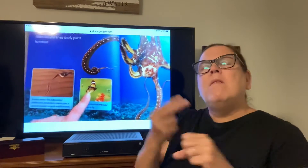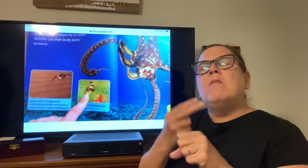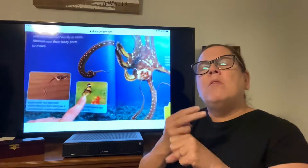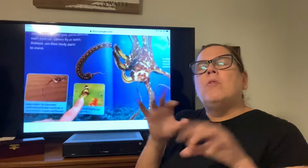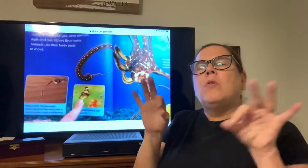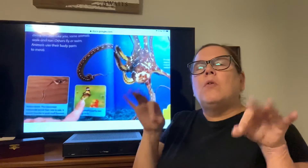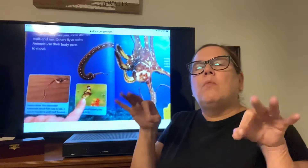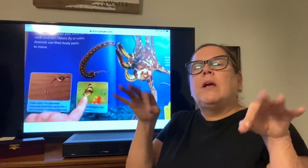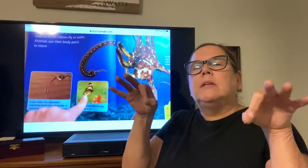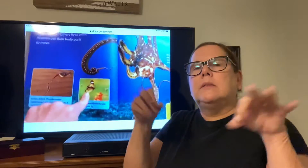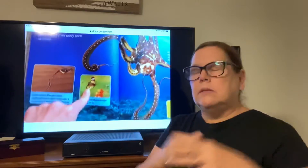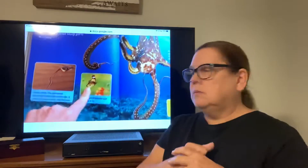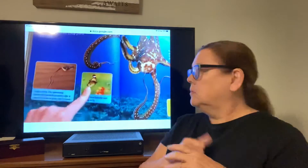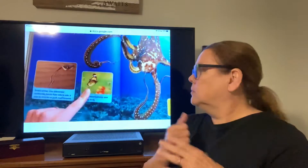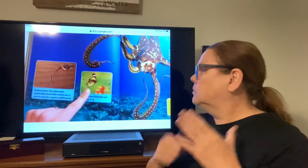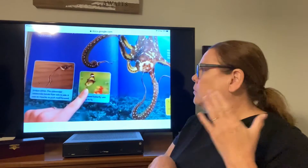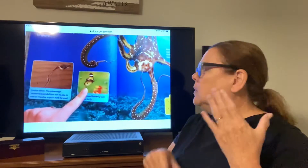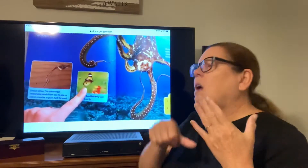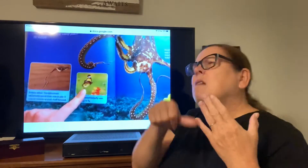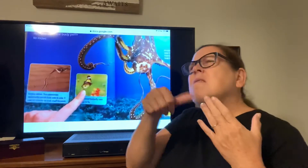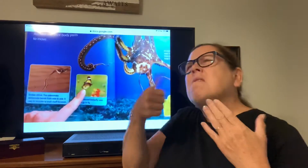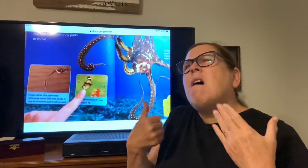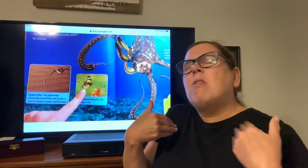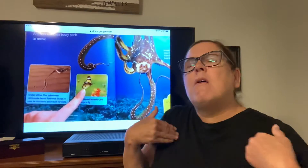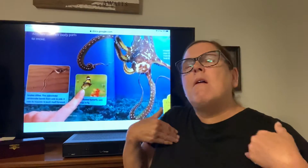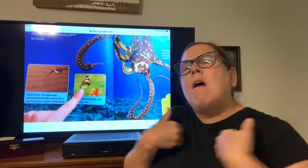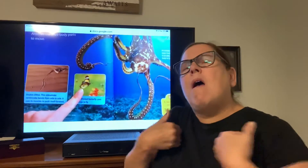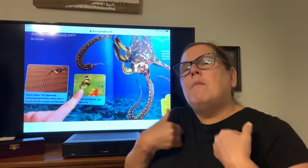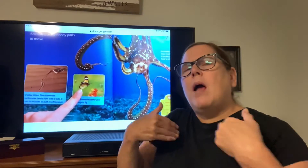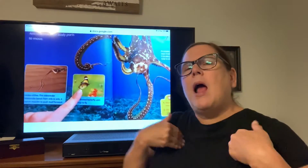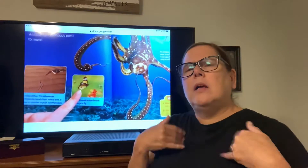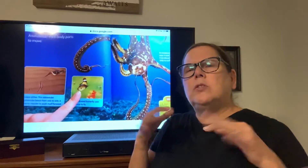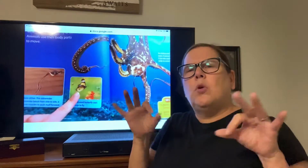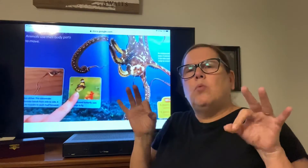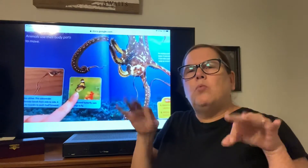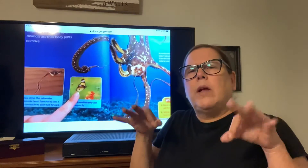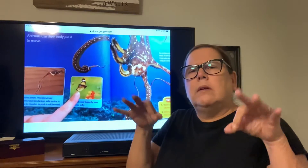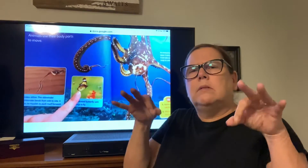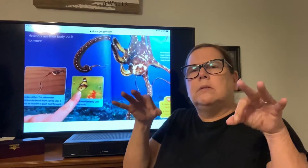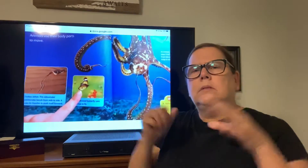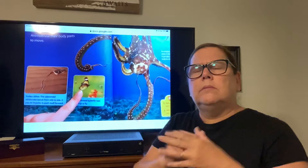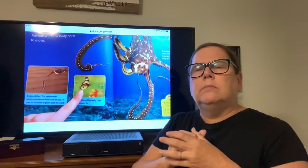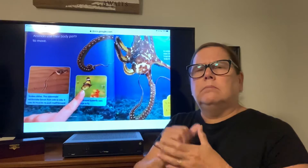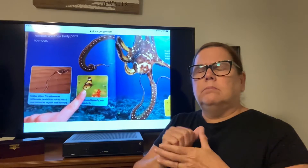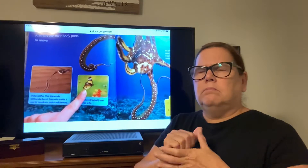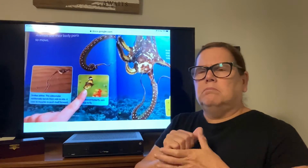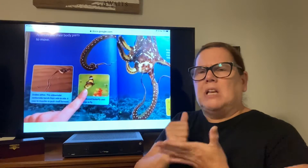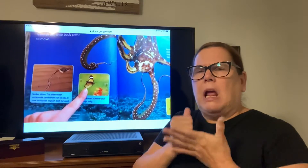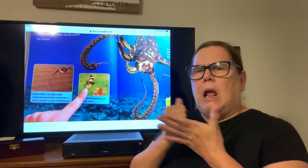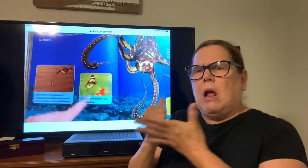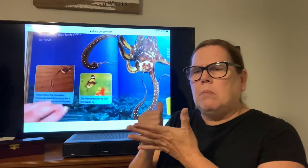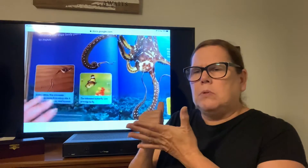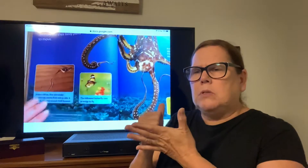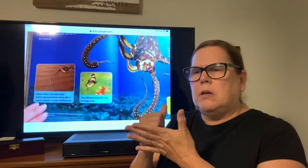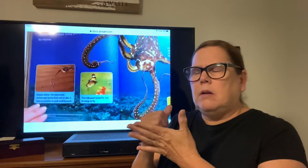want you to think, what is another animal that has wings that helps it to move from place to place? We looked